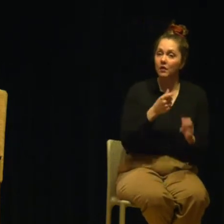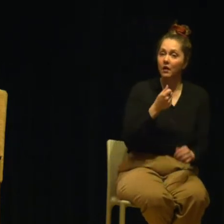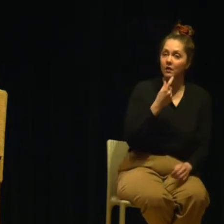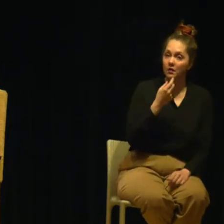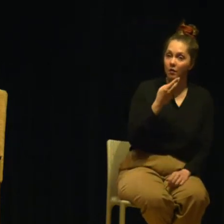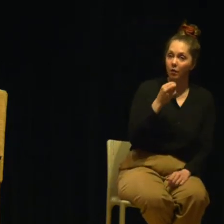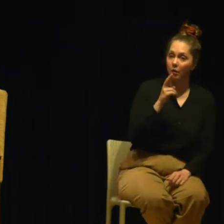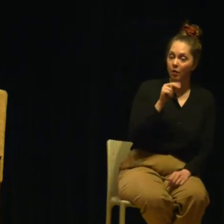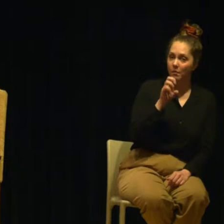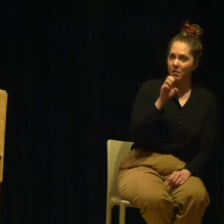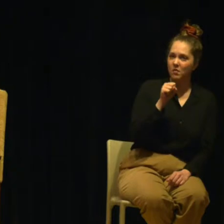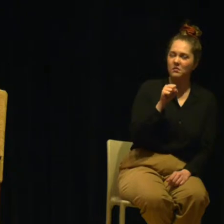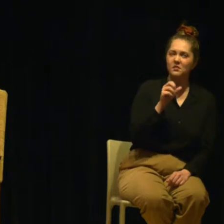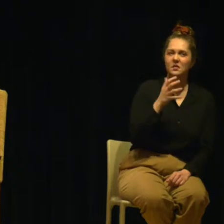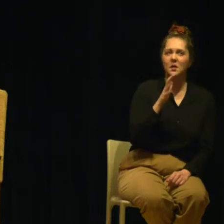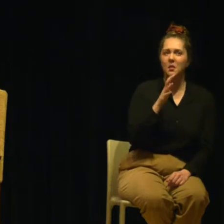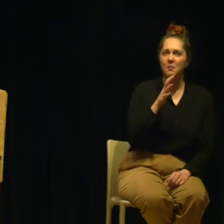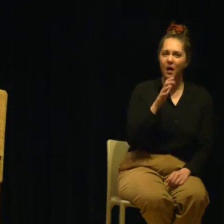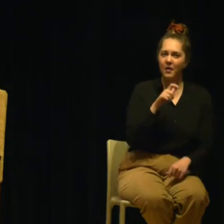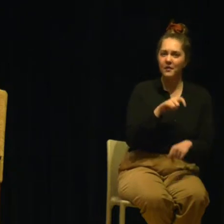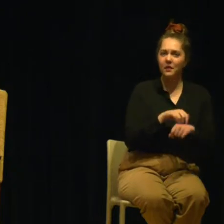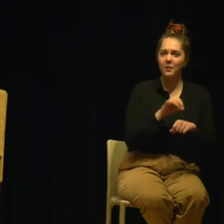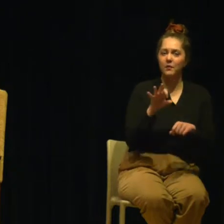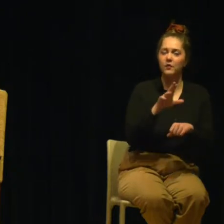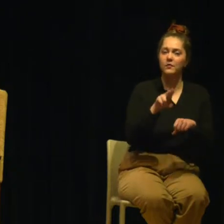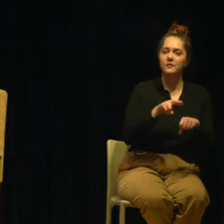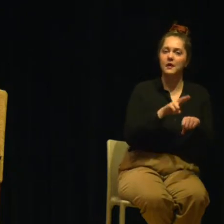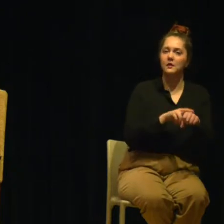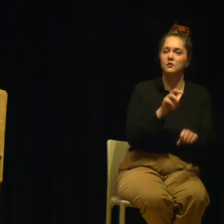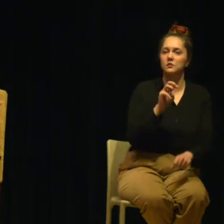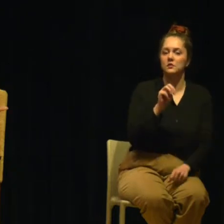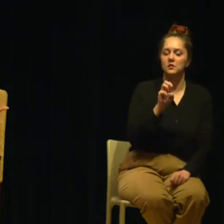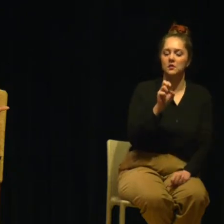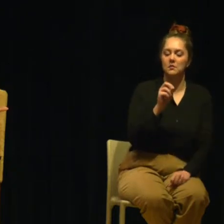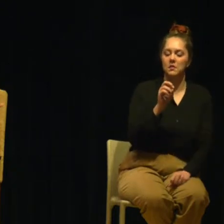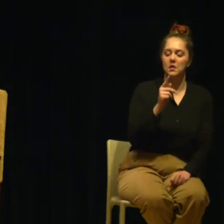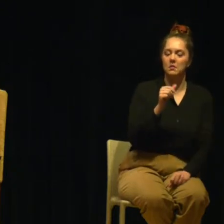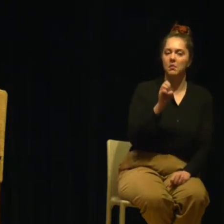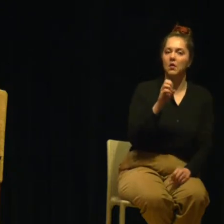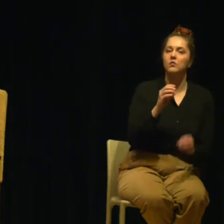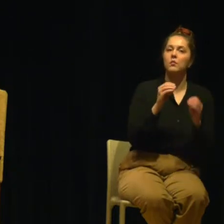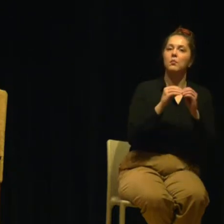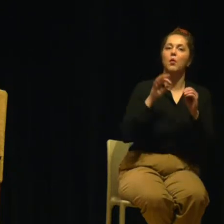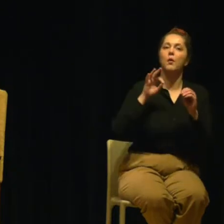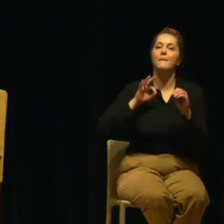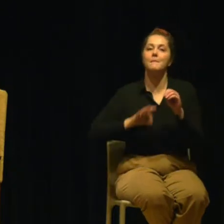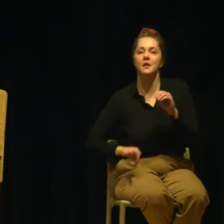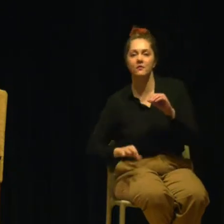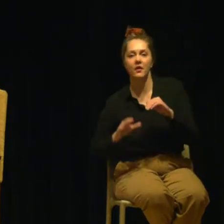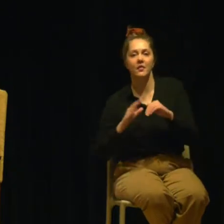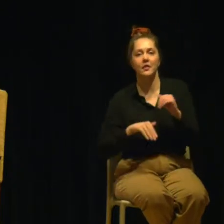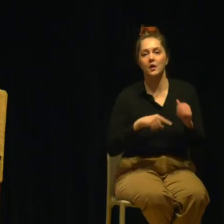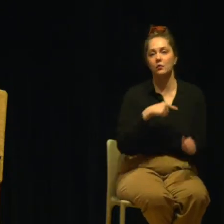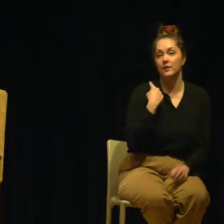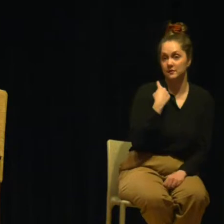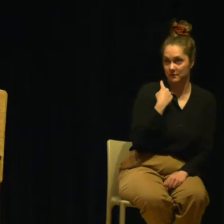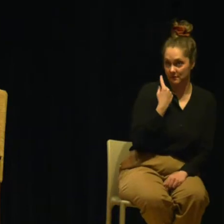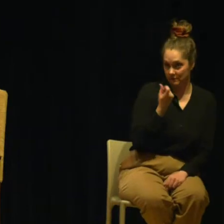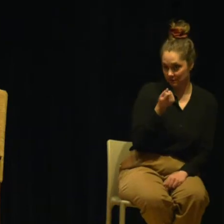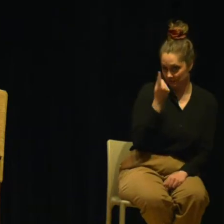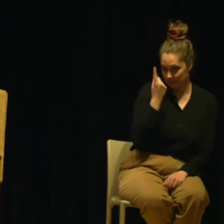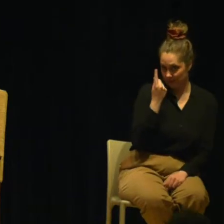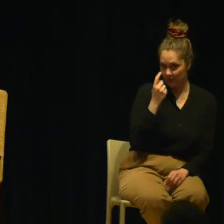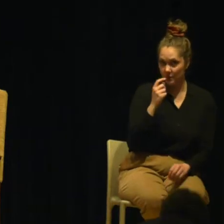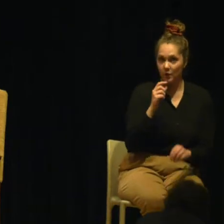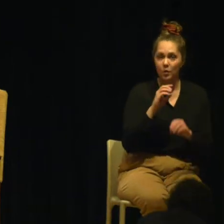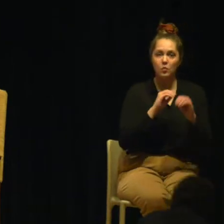therapy between around the time of the natural menopause, there are far more benefits than risks. So understand that. There is no